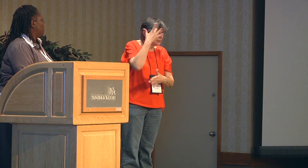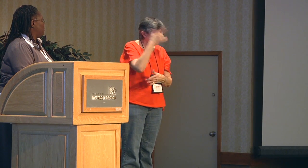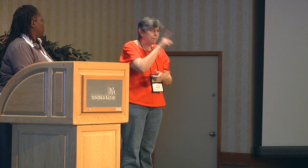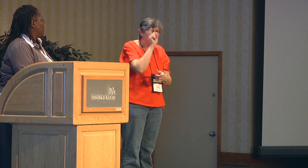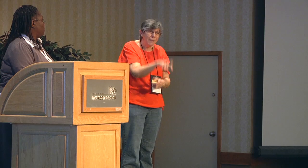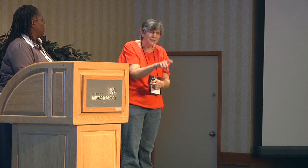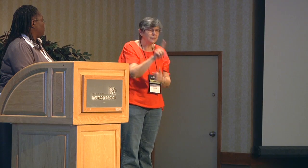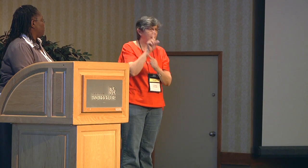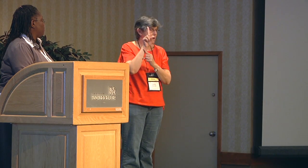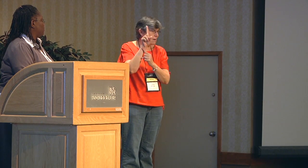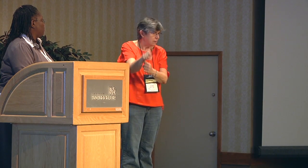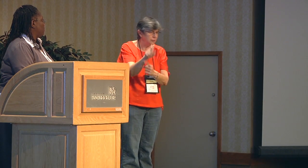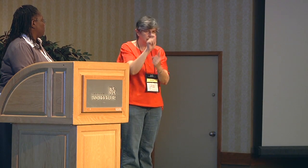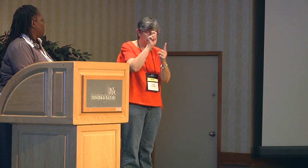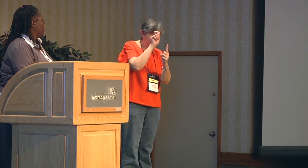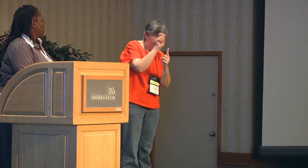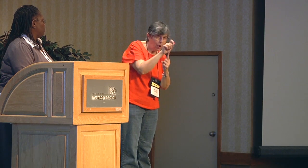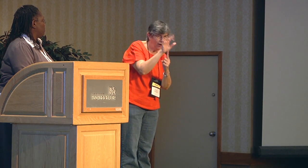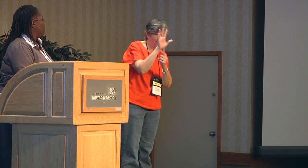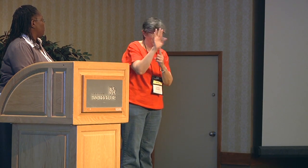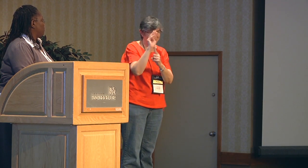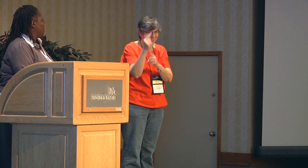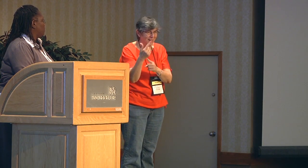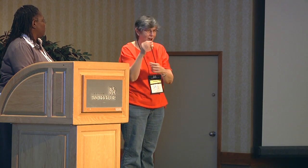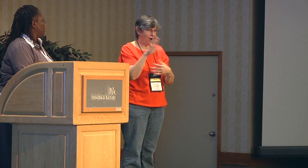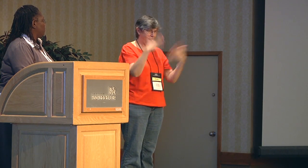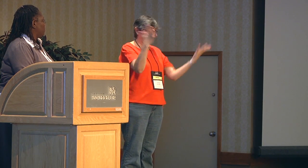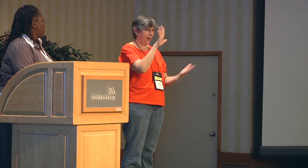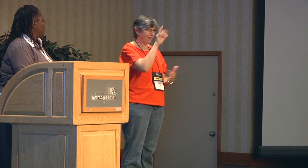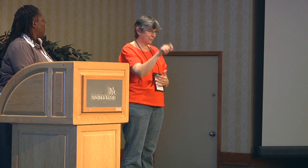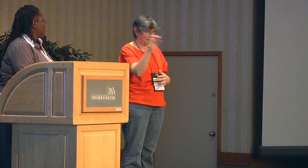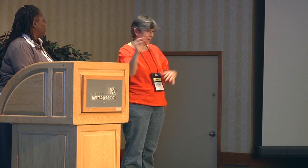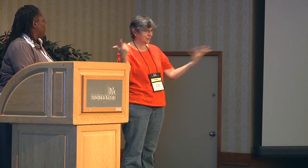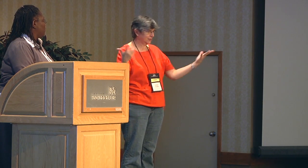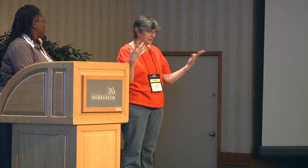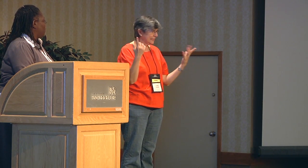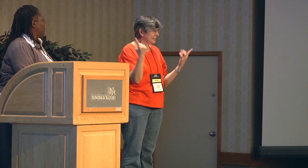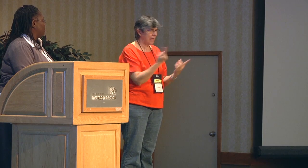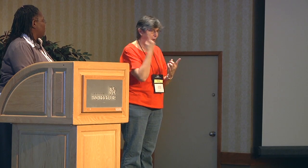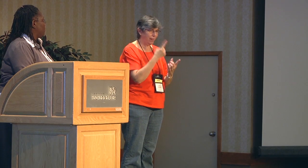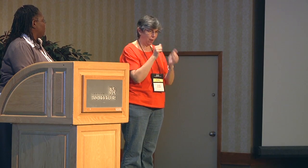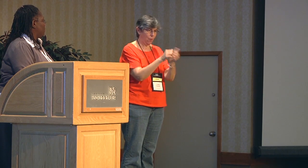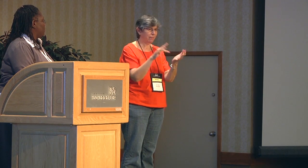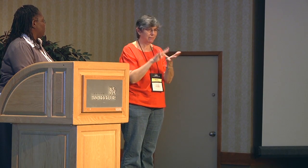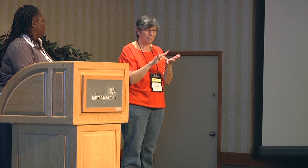as a warning for all of you, please make sure